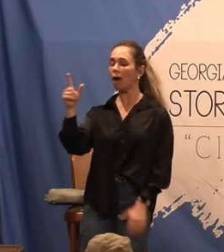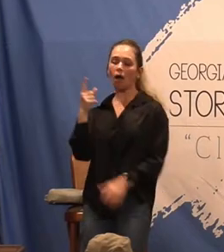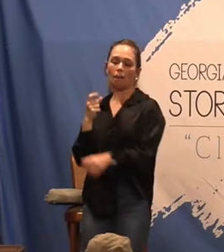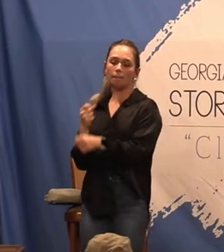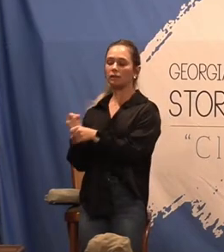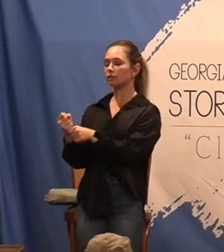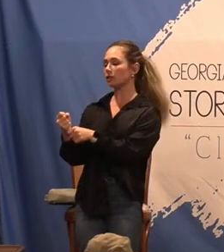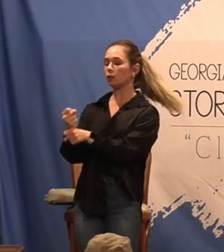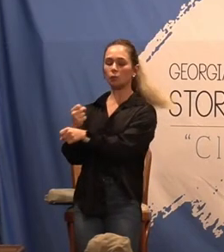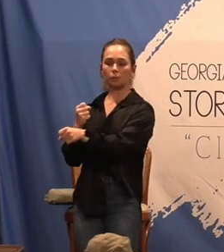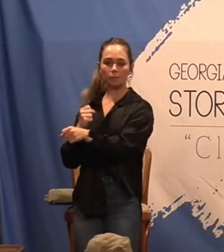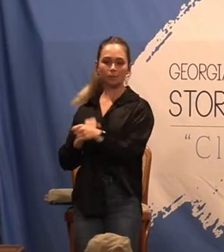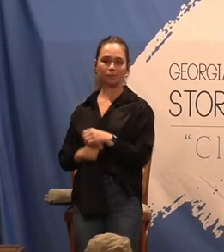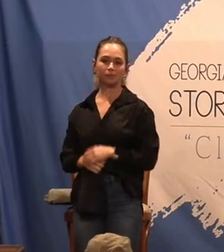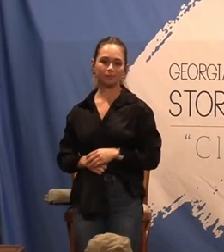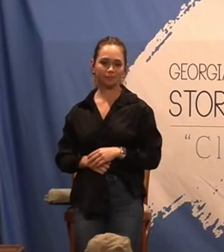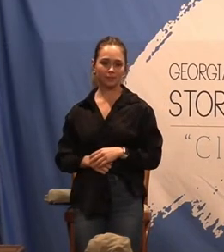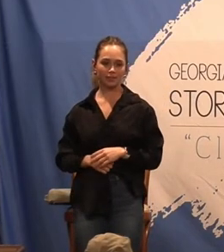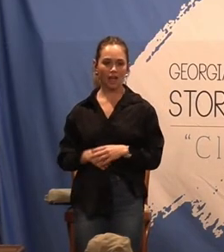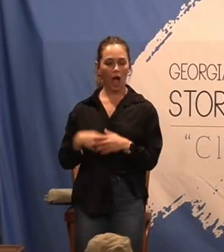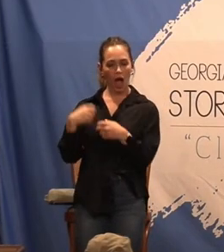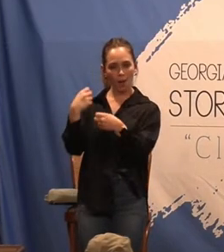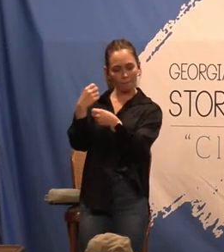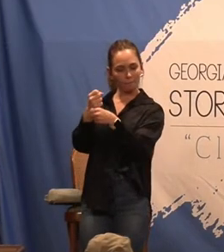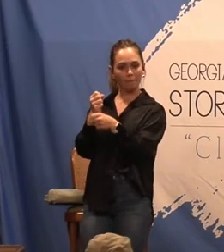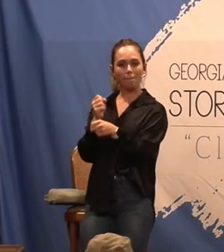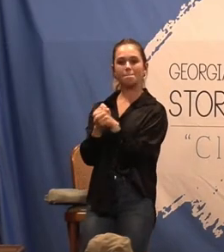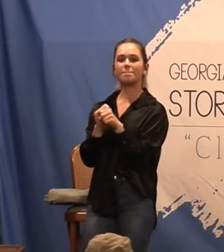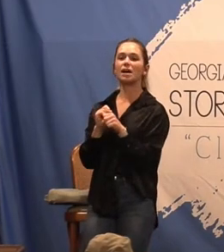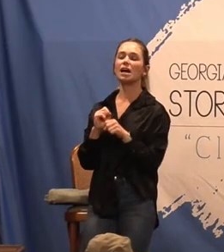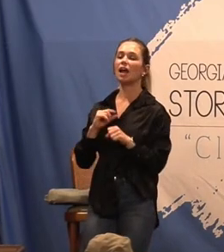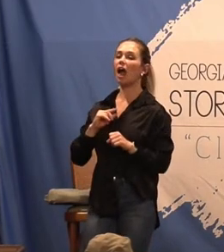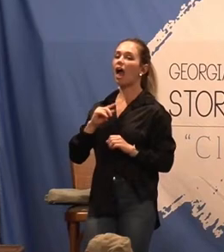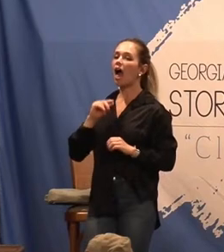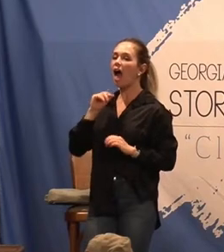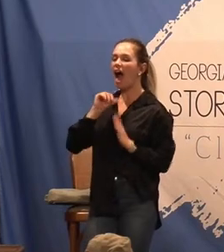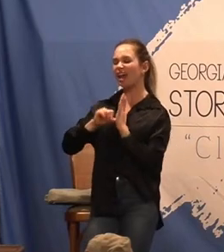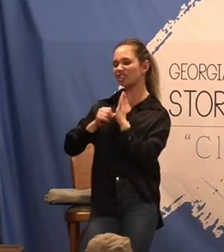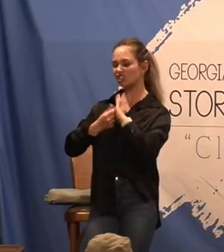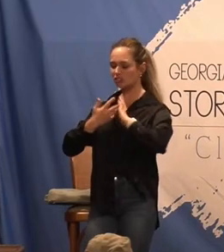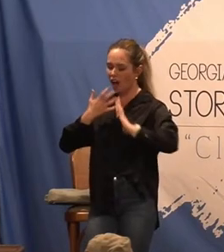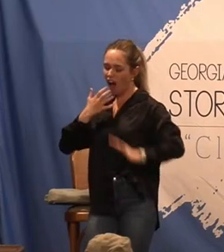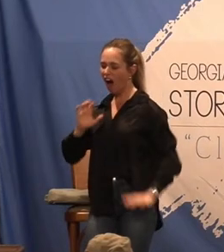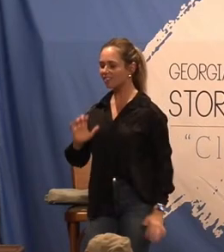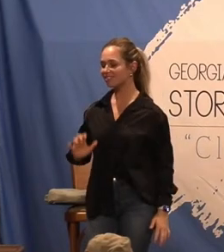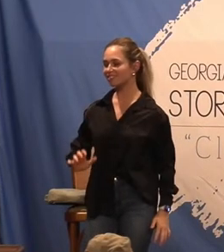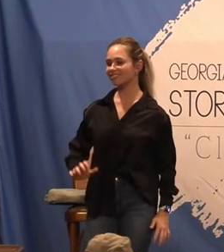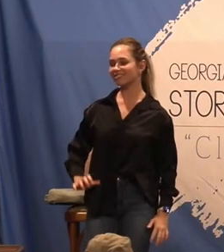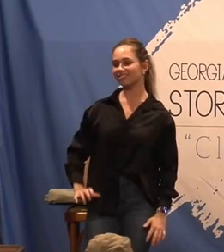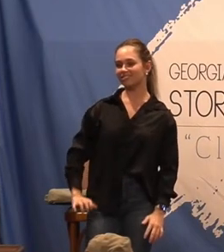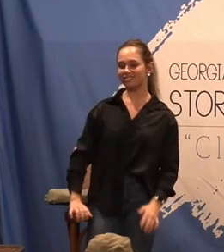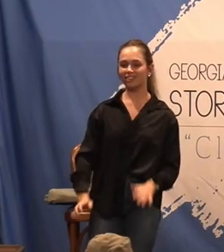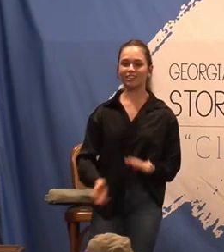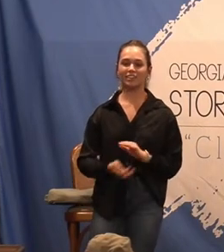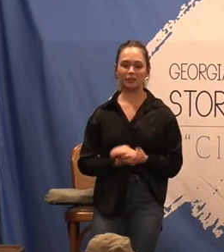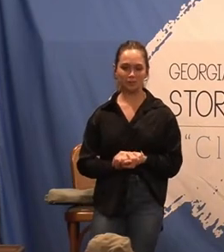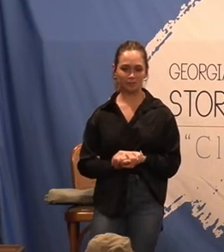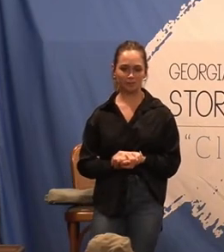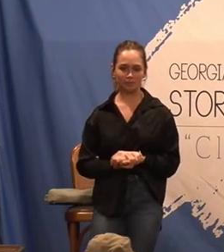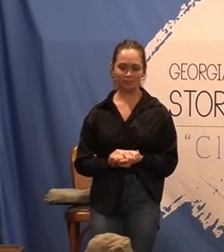macchiato and make it extra hot.